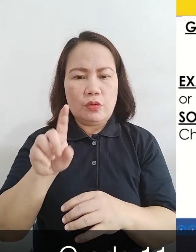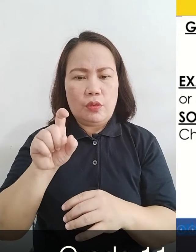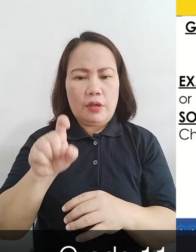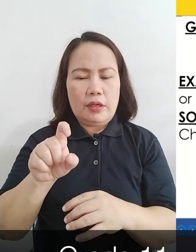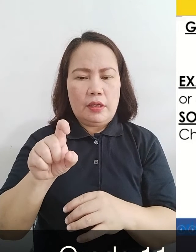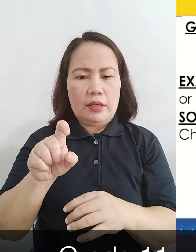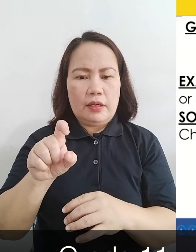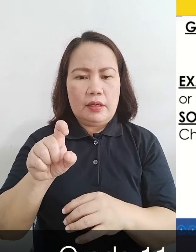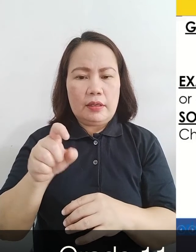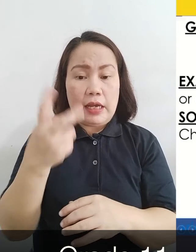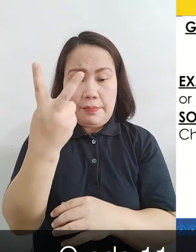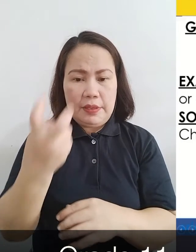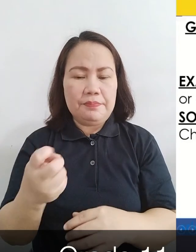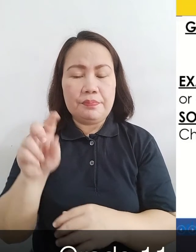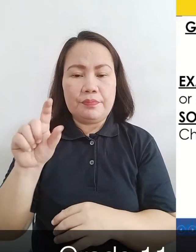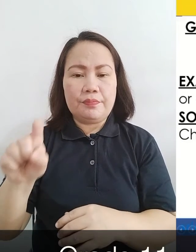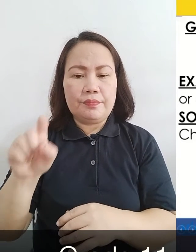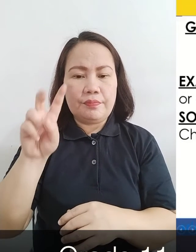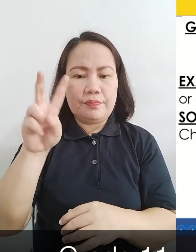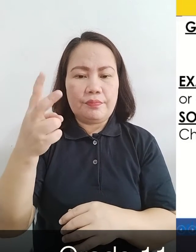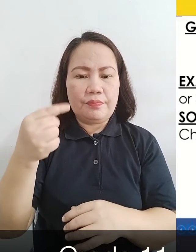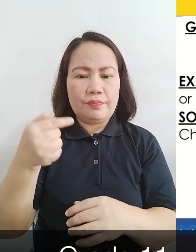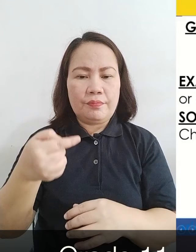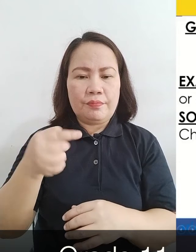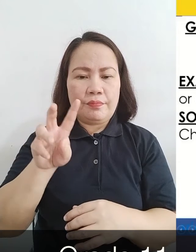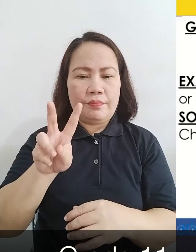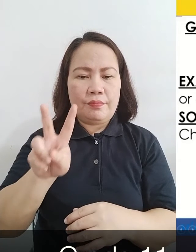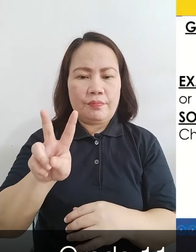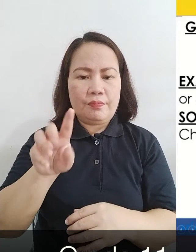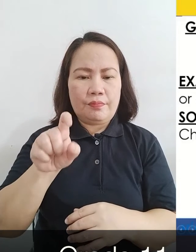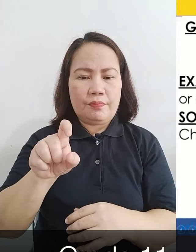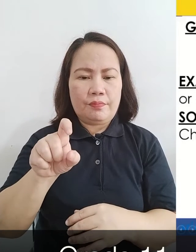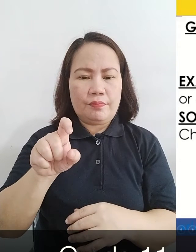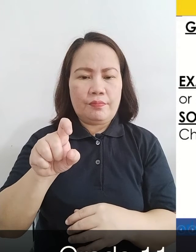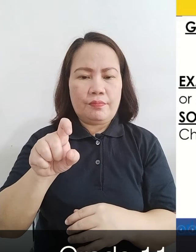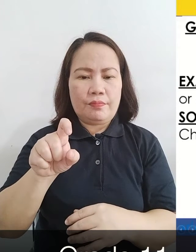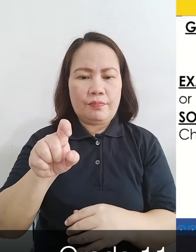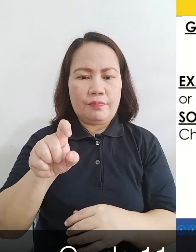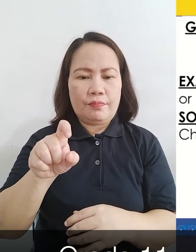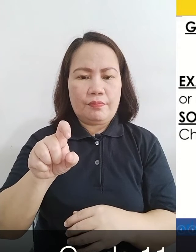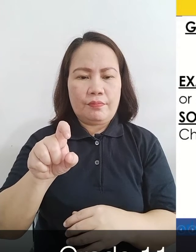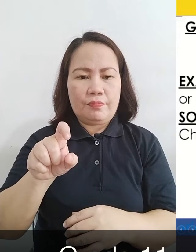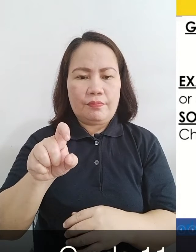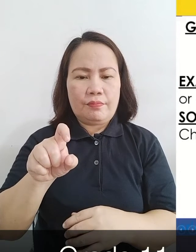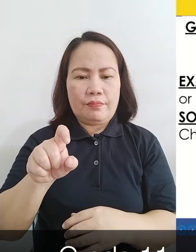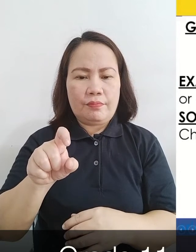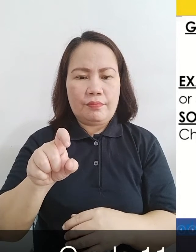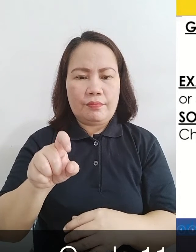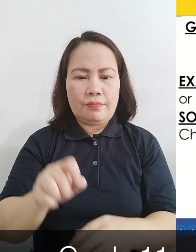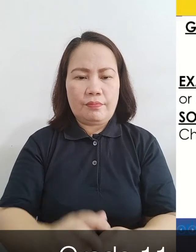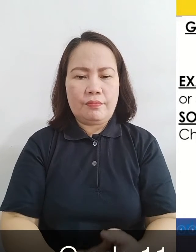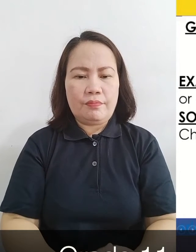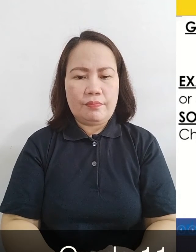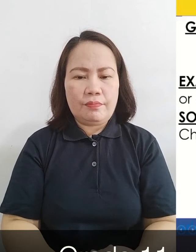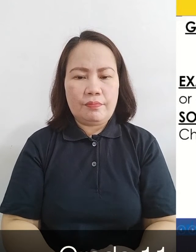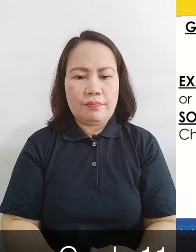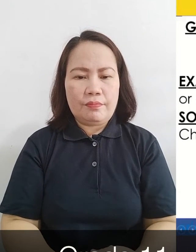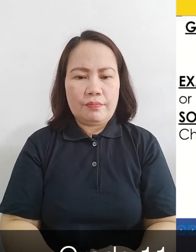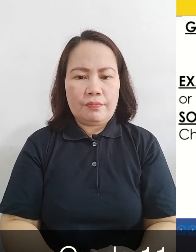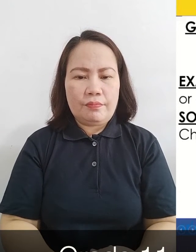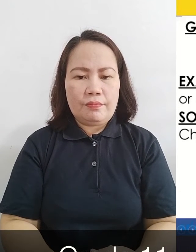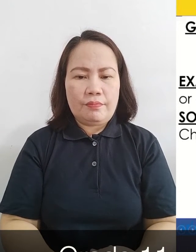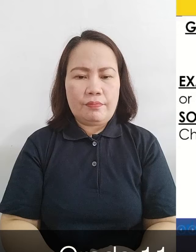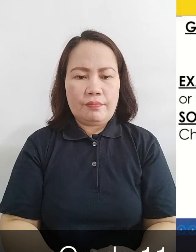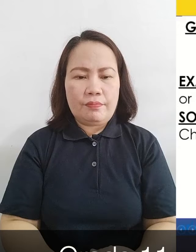rather. Negative 2x minus 2x, that is negative 4. Tapos itong 1, magiging negative